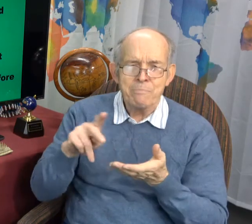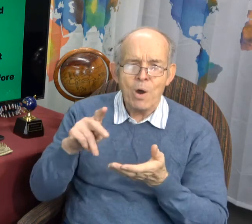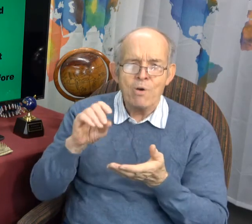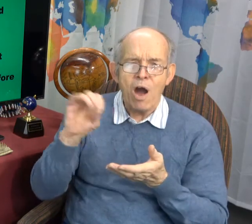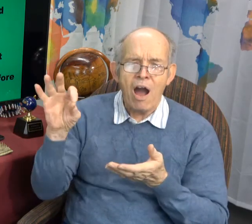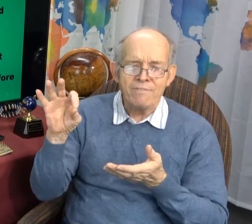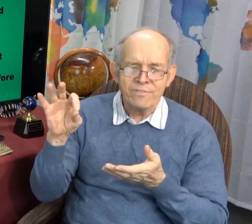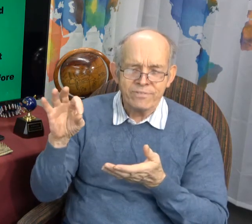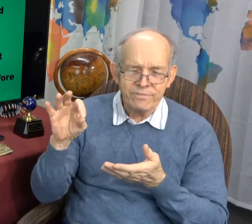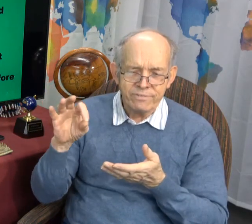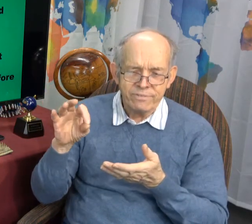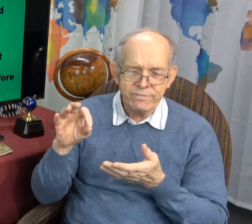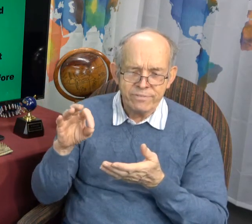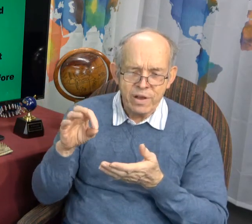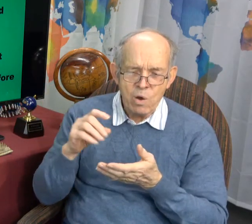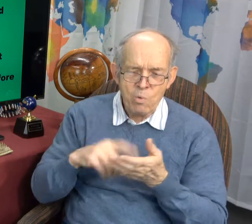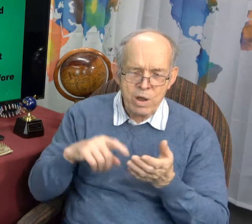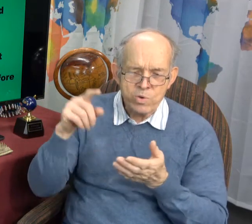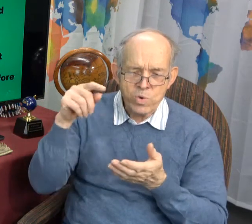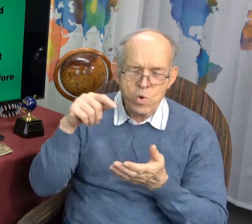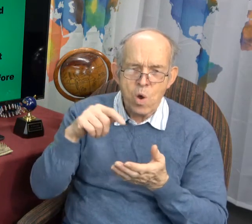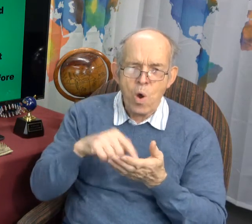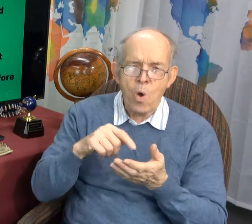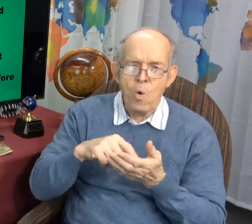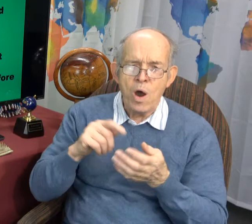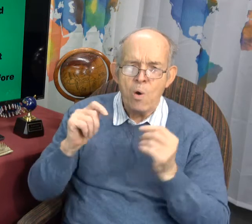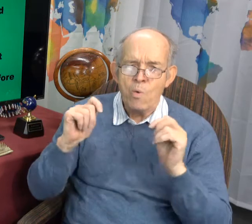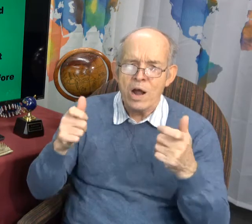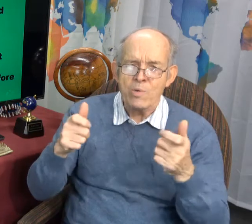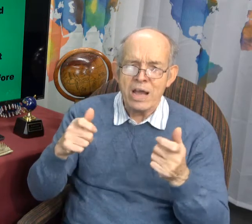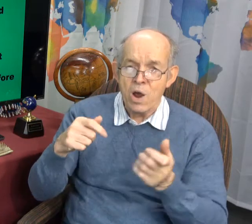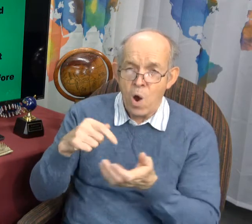Pull off what you owe, what we